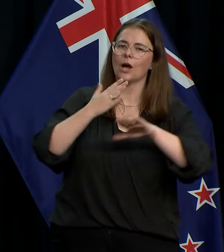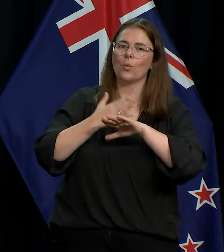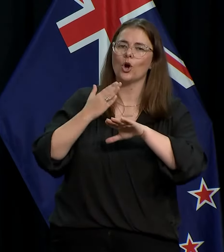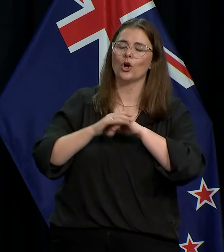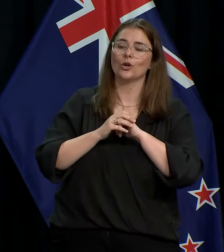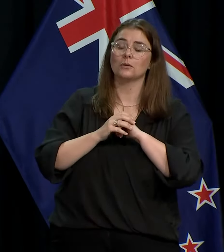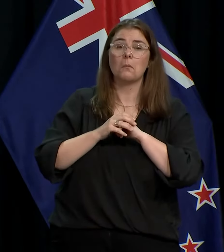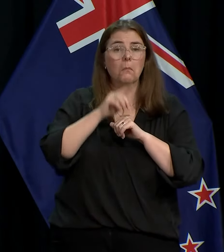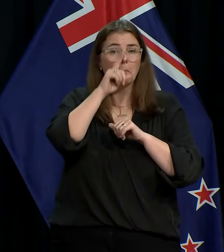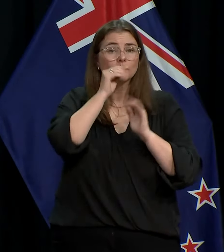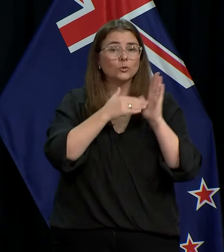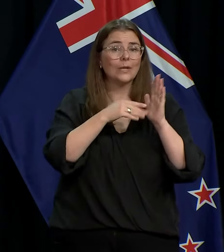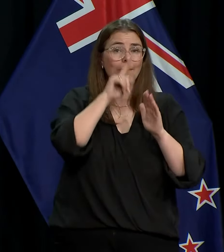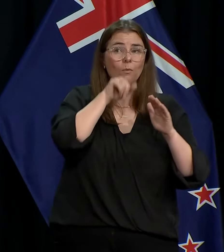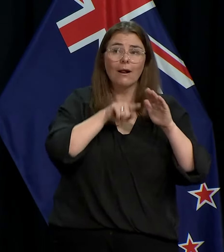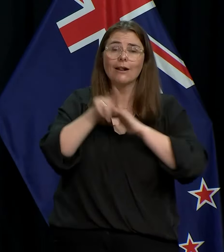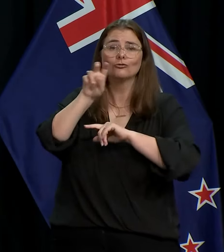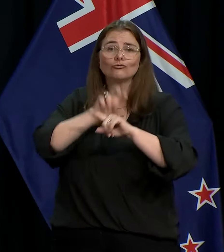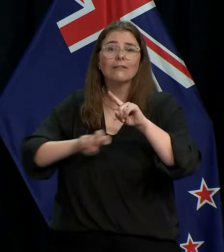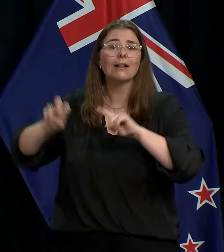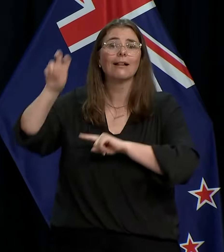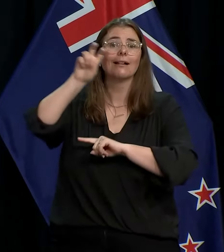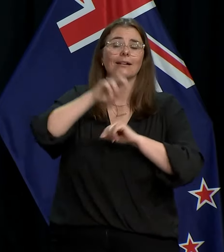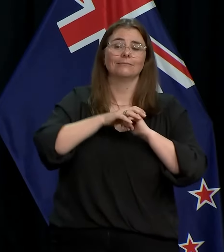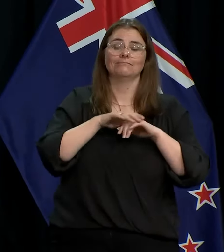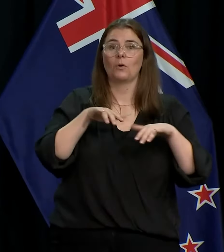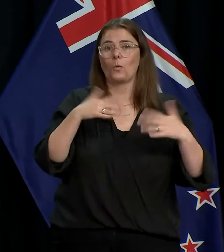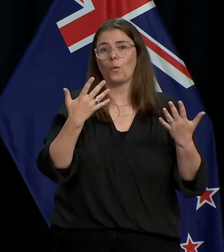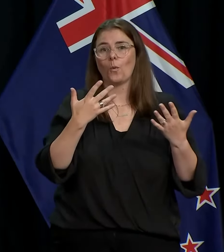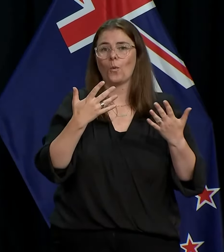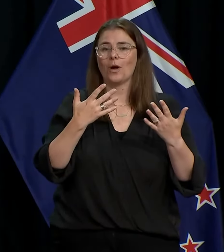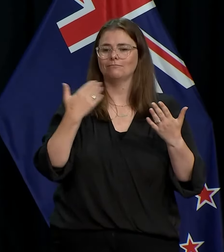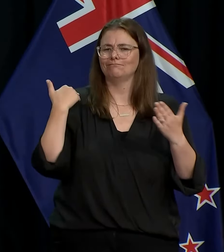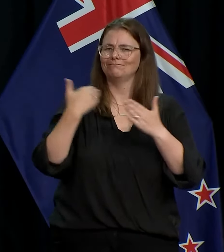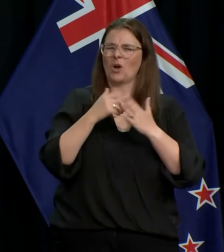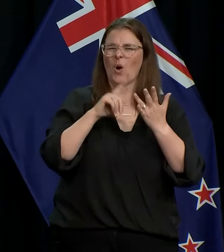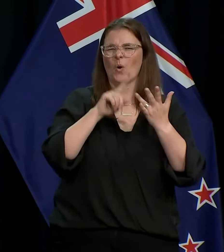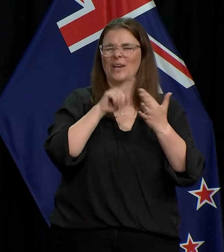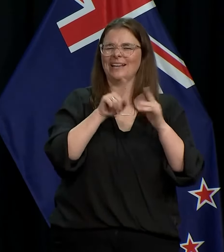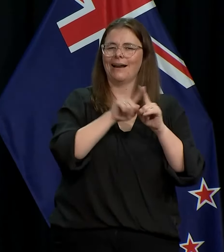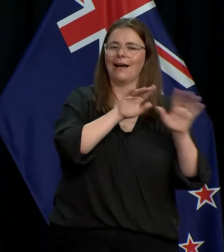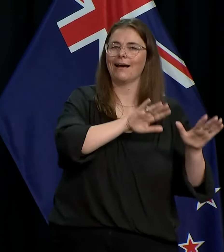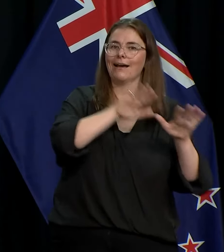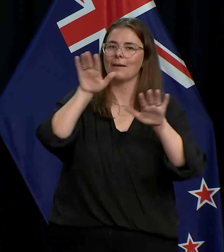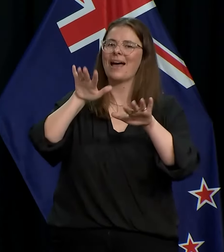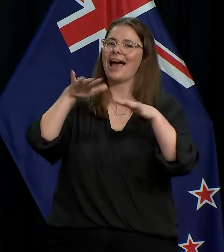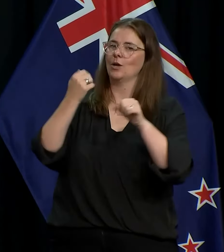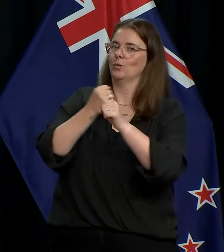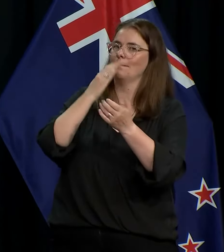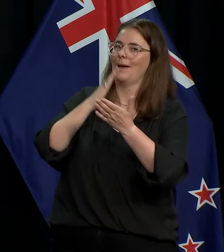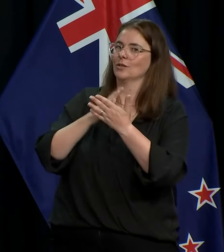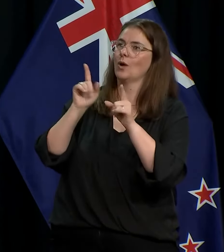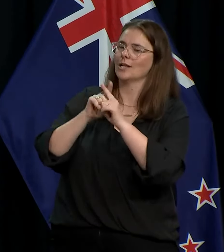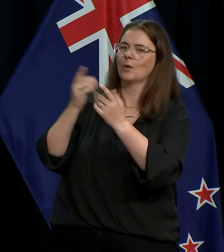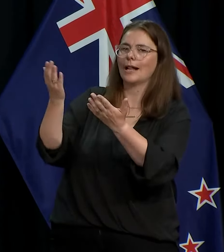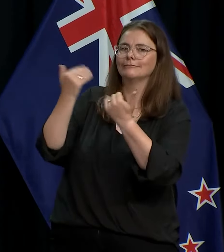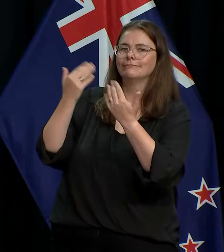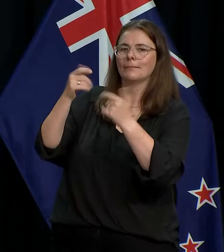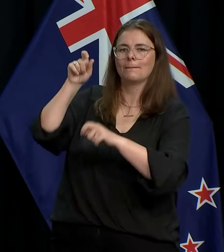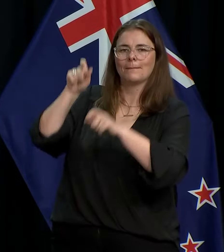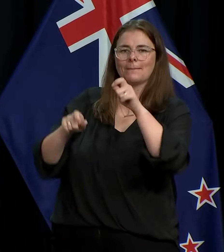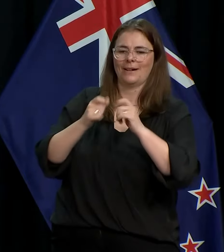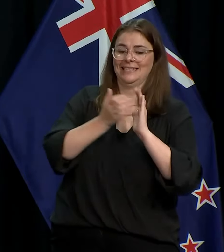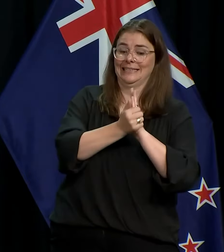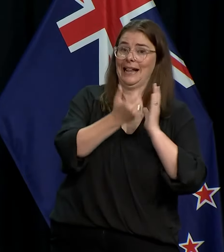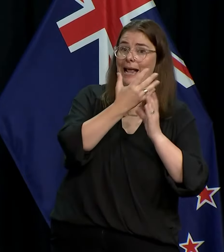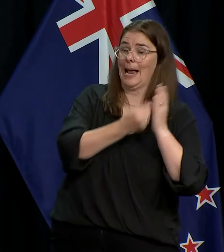New Zealanders travel. We may well see them engage in what we often have. The trick will be making sure that we're equally filling those skills